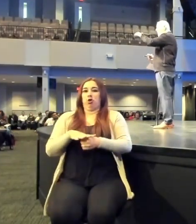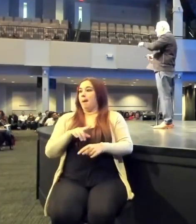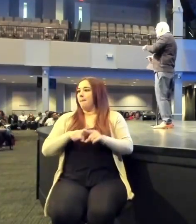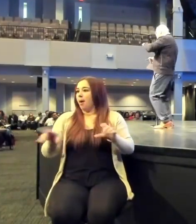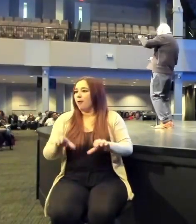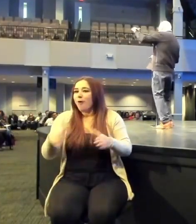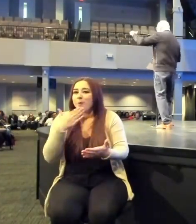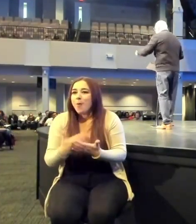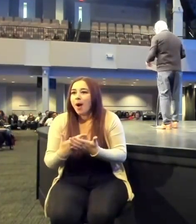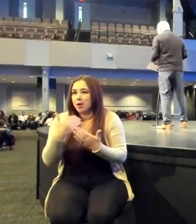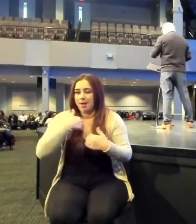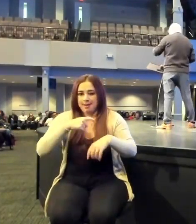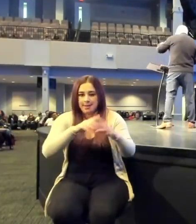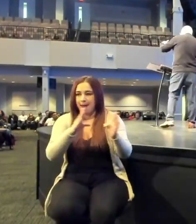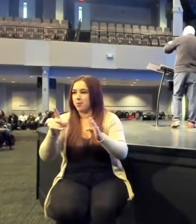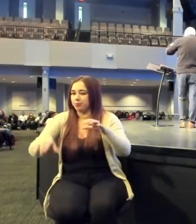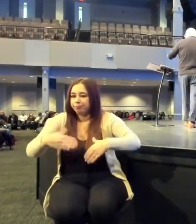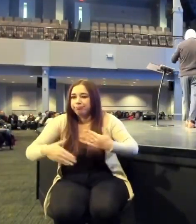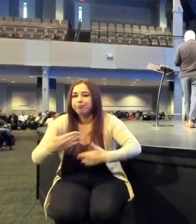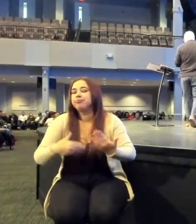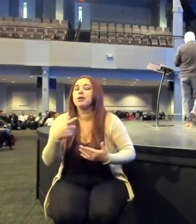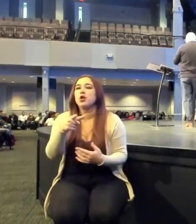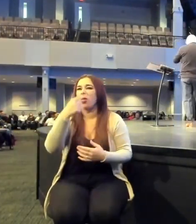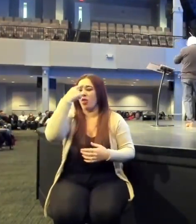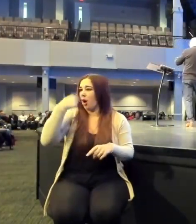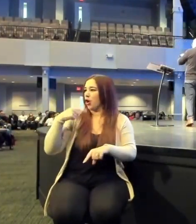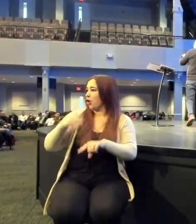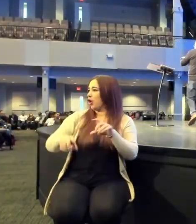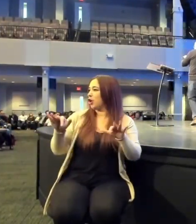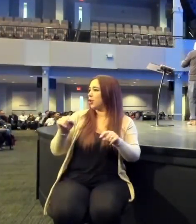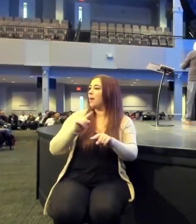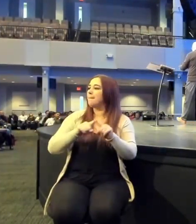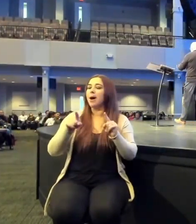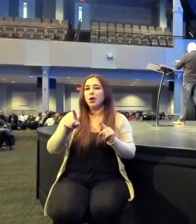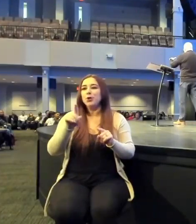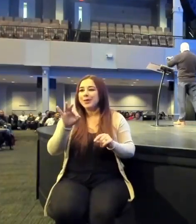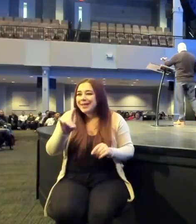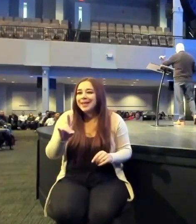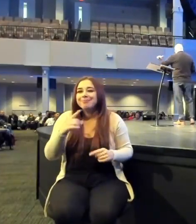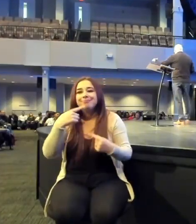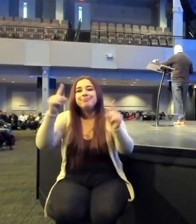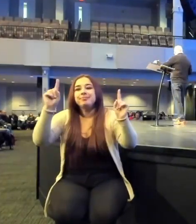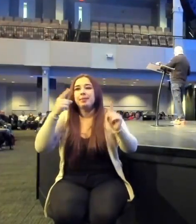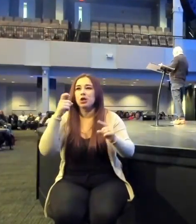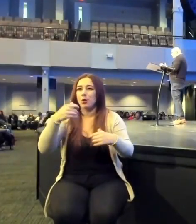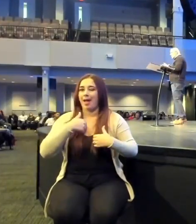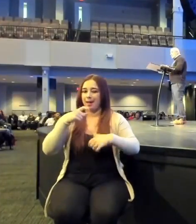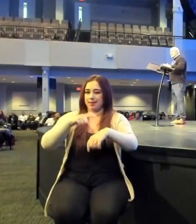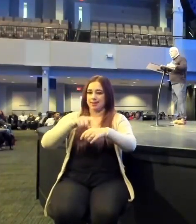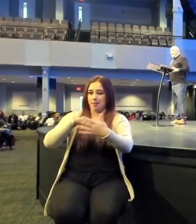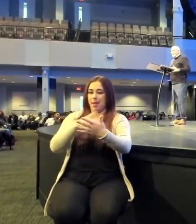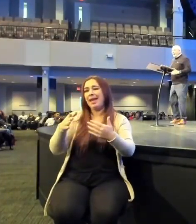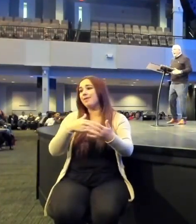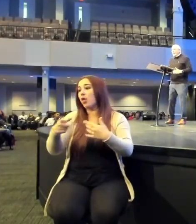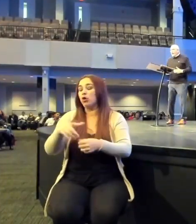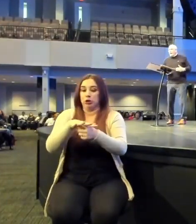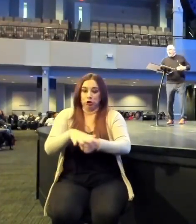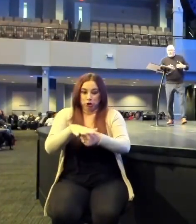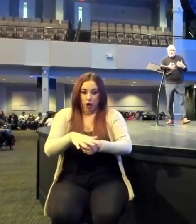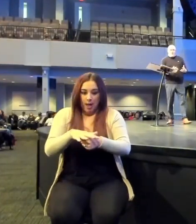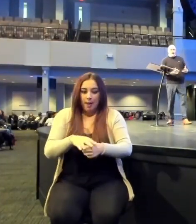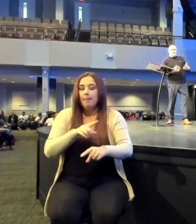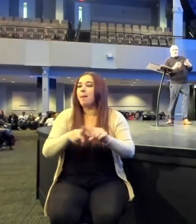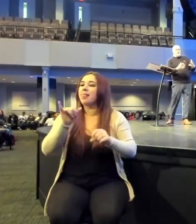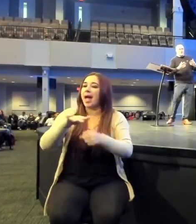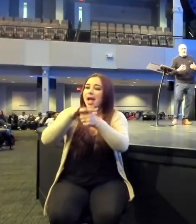your performance. You did what you didn't think you could do because you had to get it done at a certain time and you were stressed out by it. But